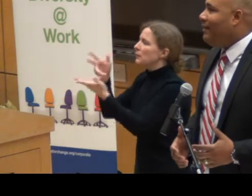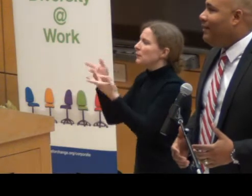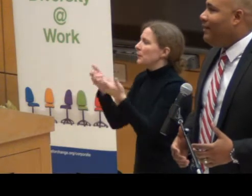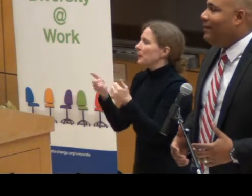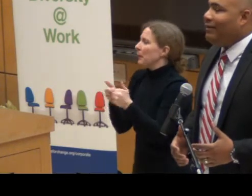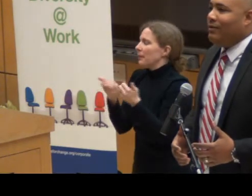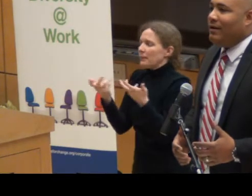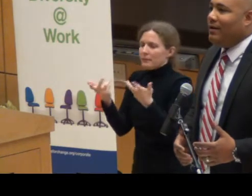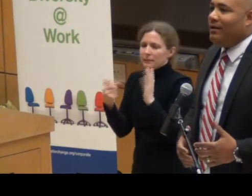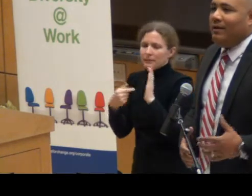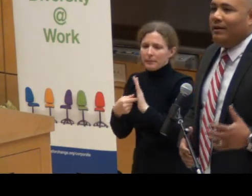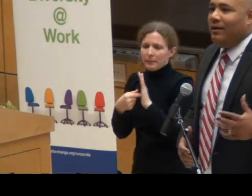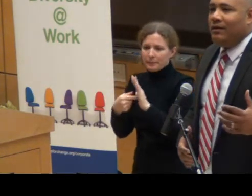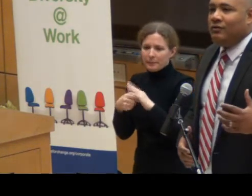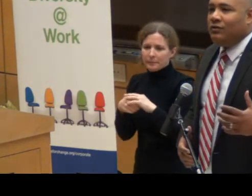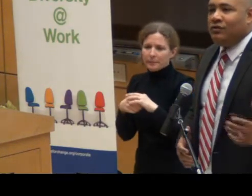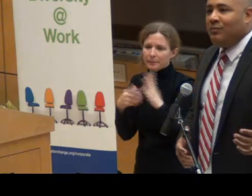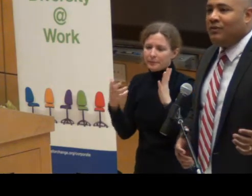between